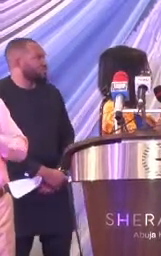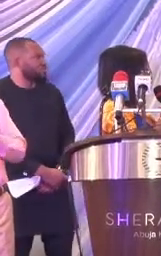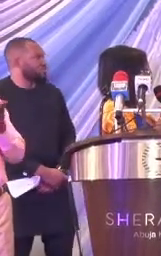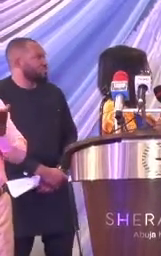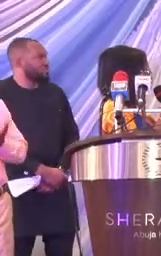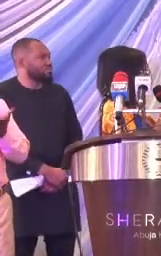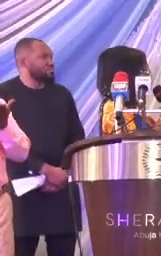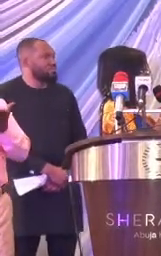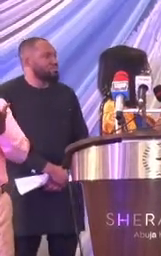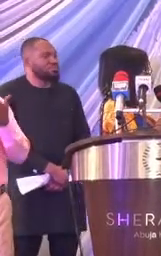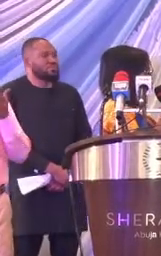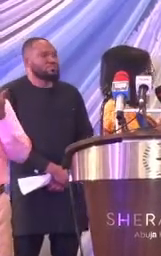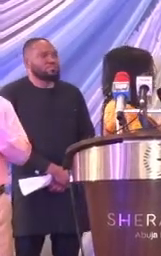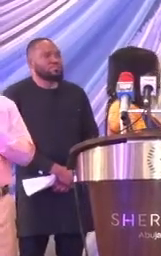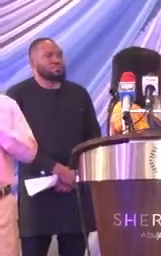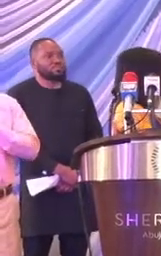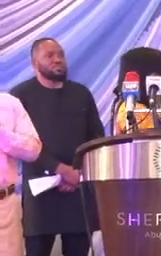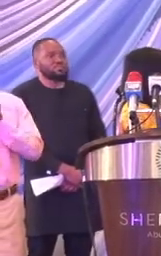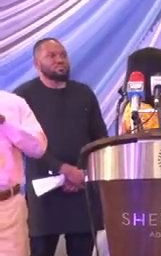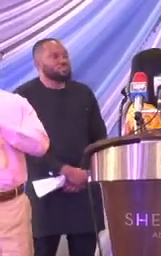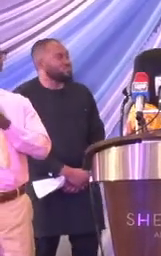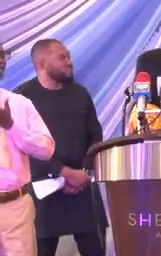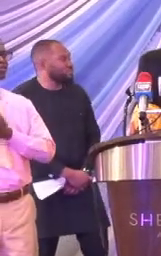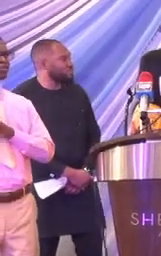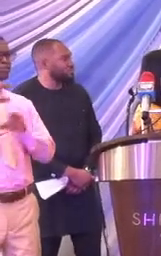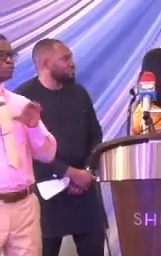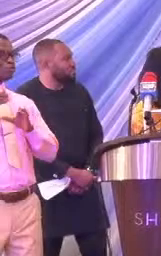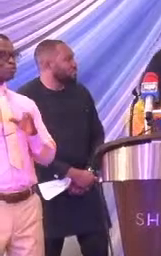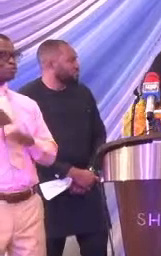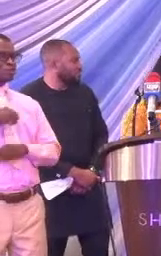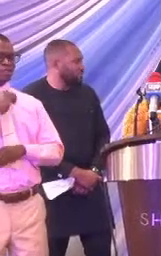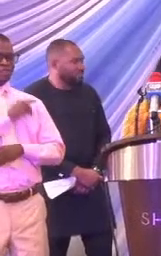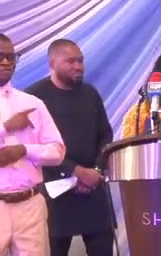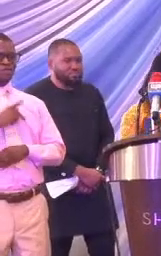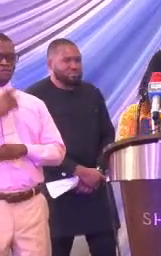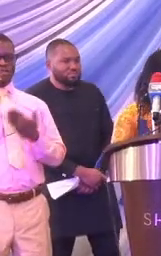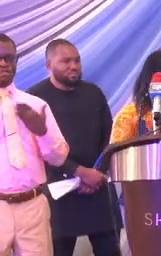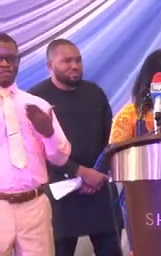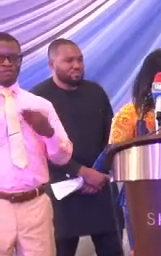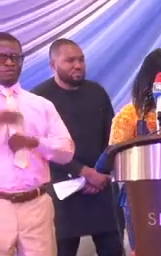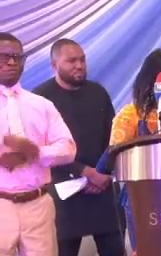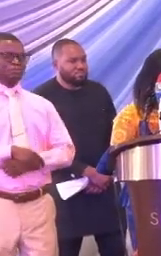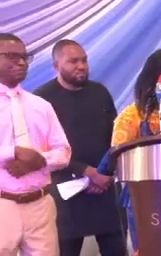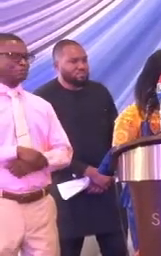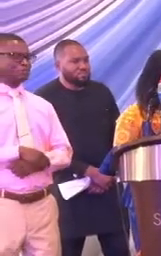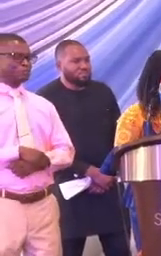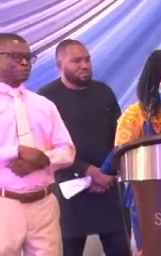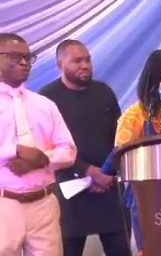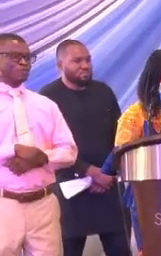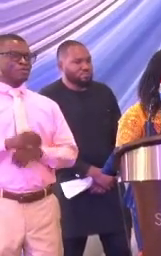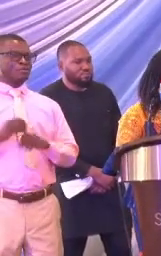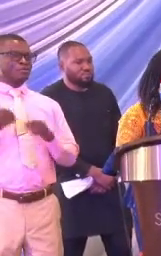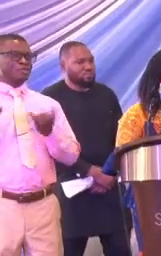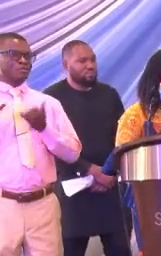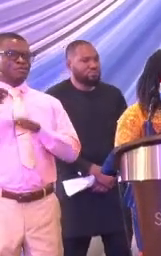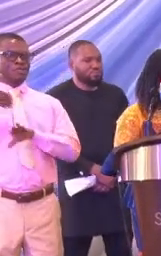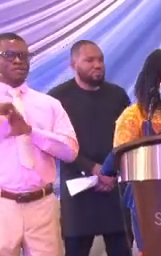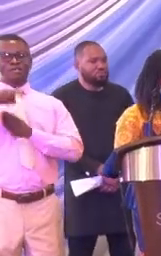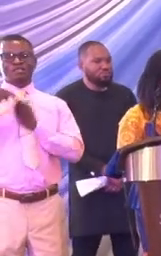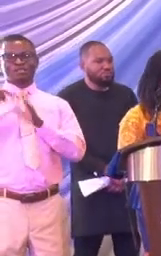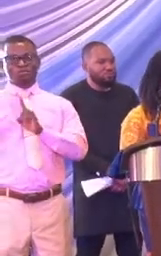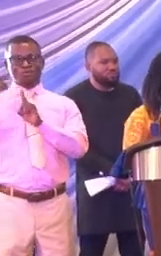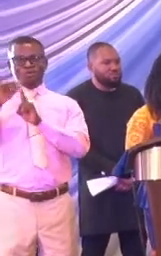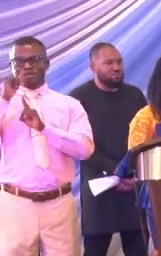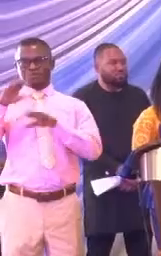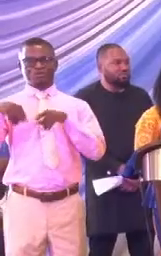presentation. Thank you for the good work that you do. We appreciate. Thank you. All right, so at this point, I am going